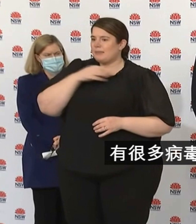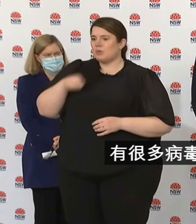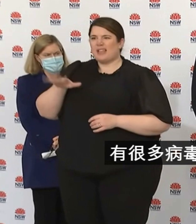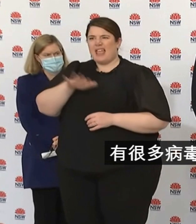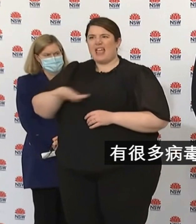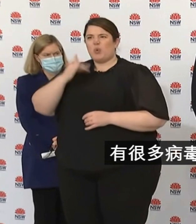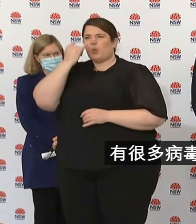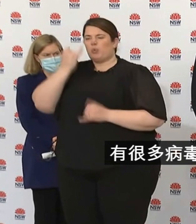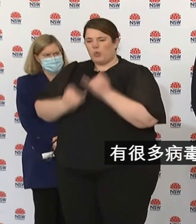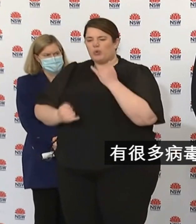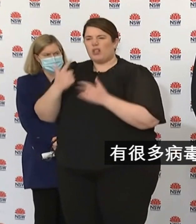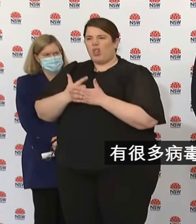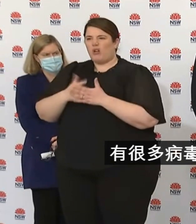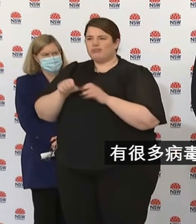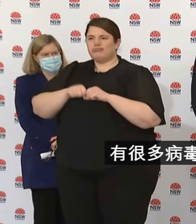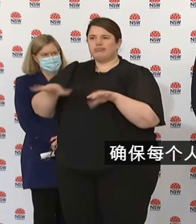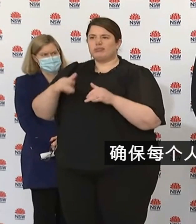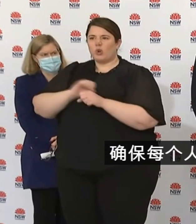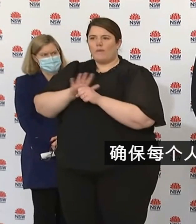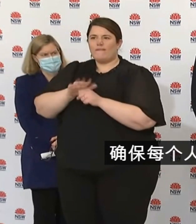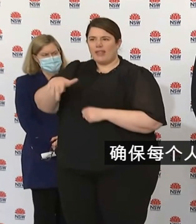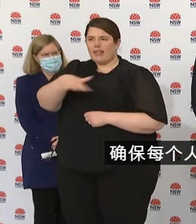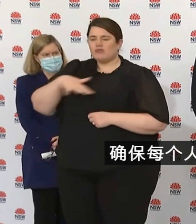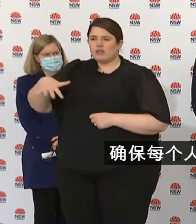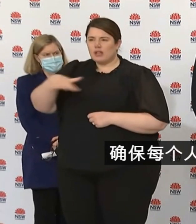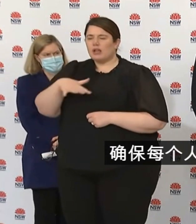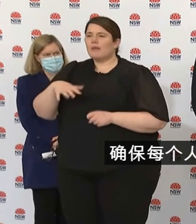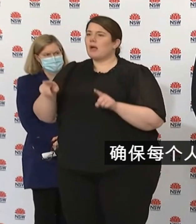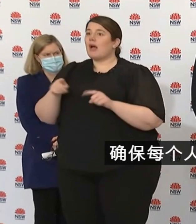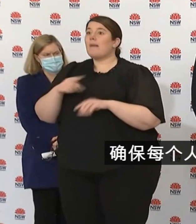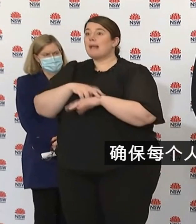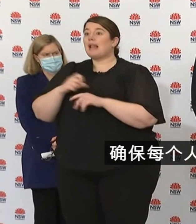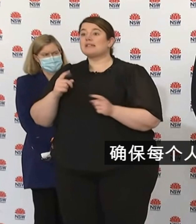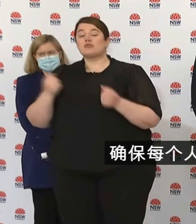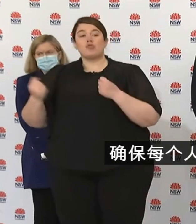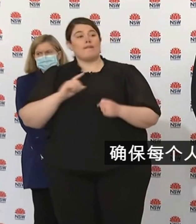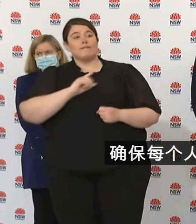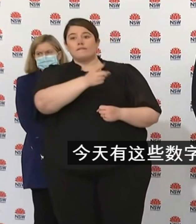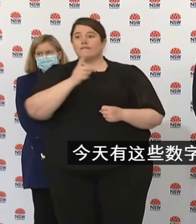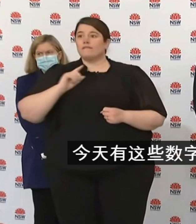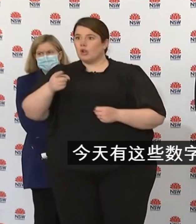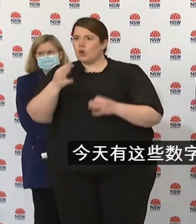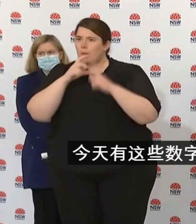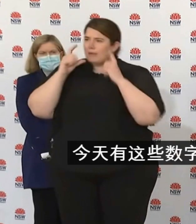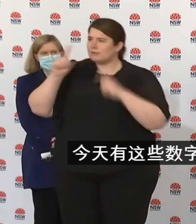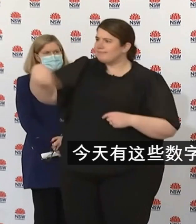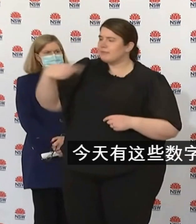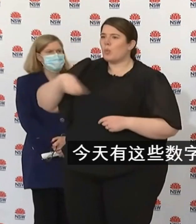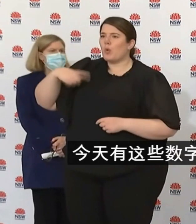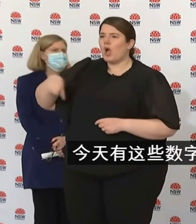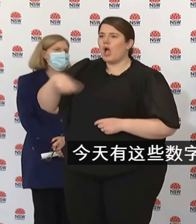virus, but it also provides opportunity for police to ensure that everybody is wearing a mask when they're in and around other people. Premier, with these numbers